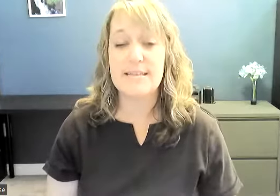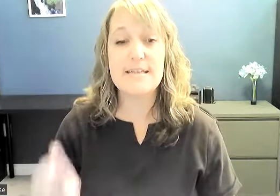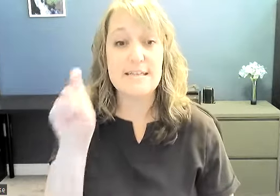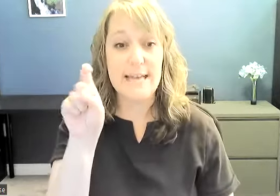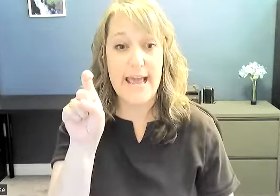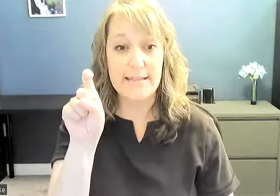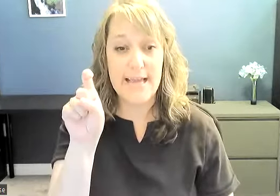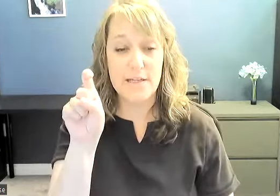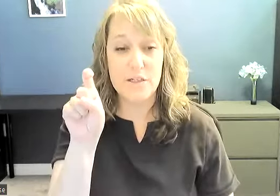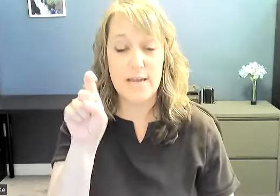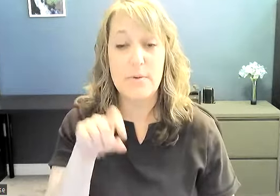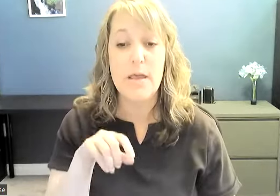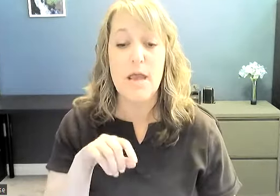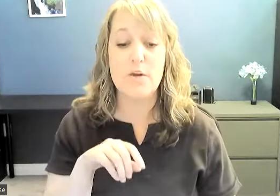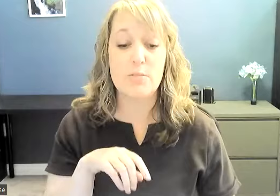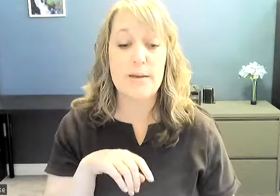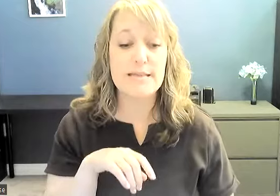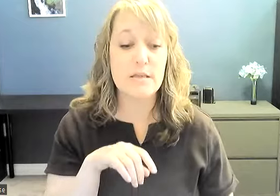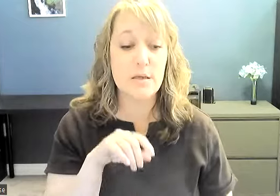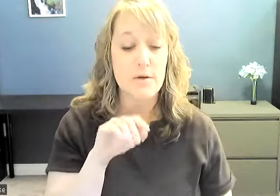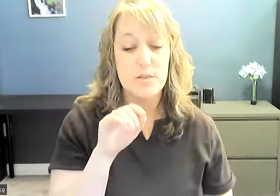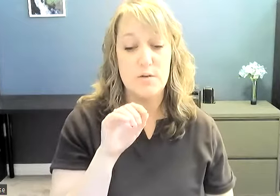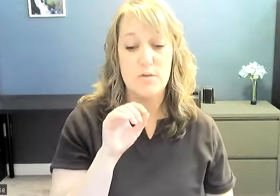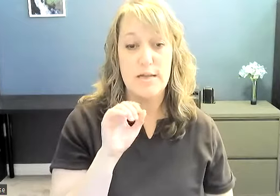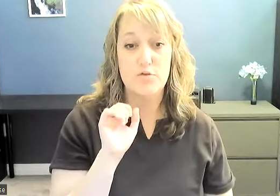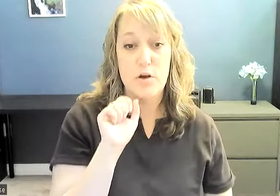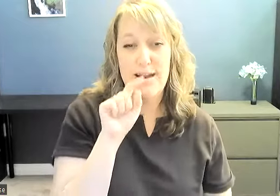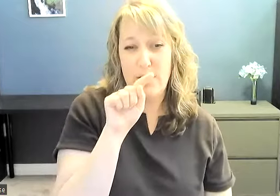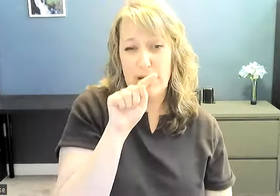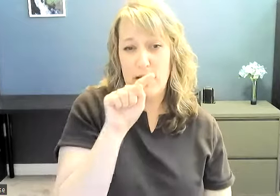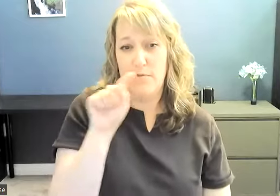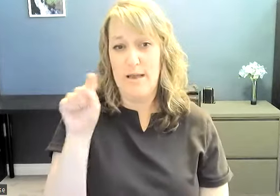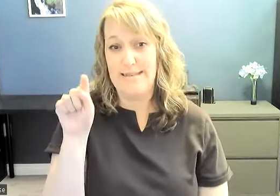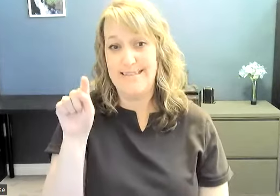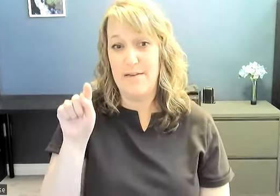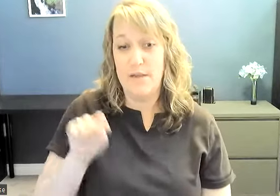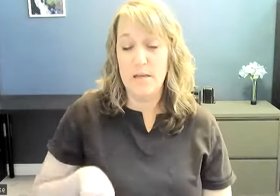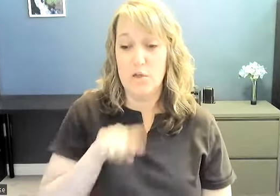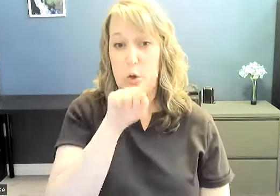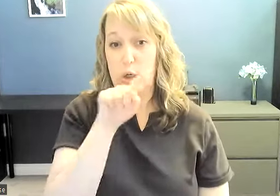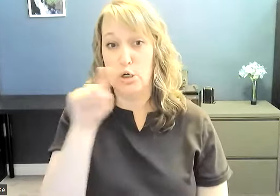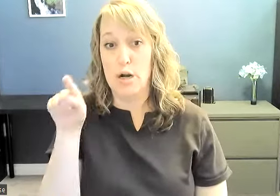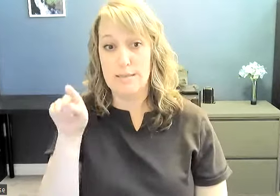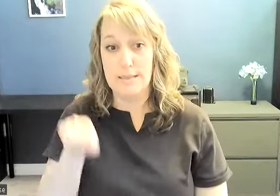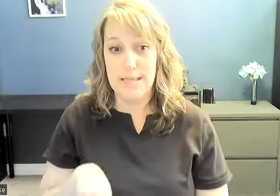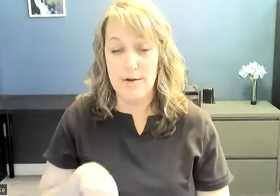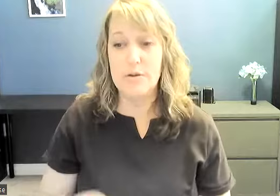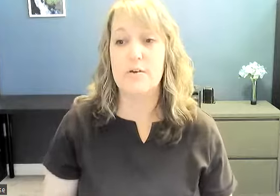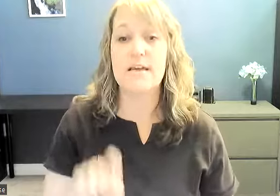Texas is an X hand shape, and you're basically going to like draw an outline of a 7. You go across and down, okay, so with